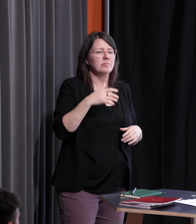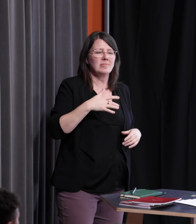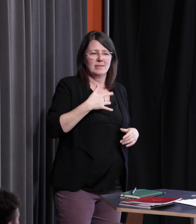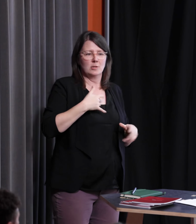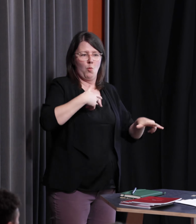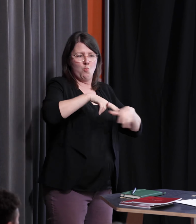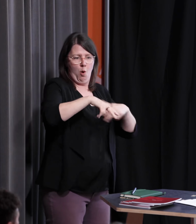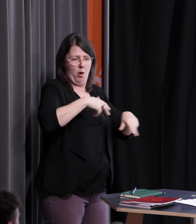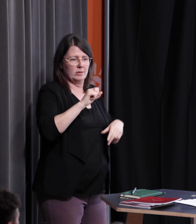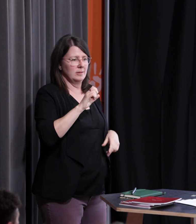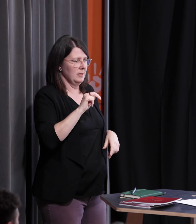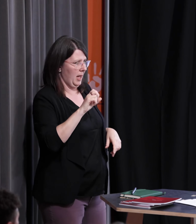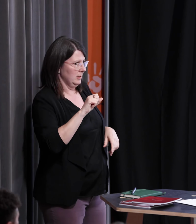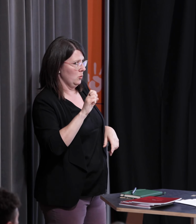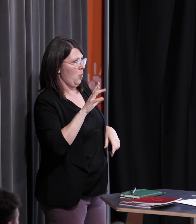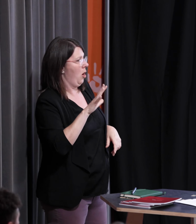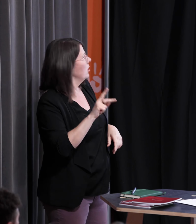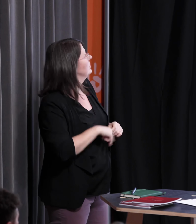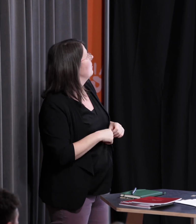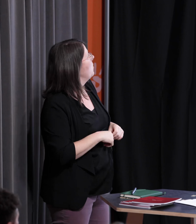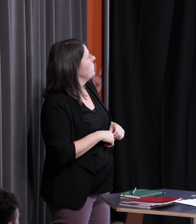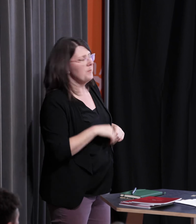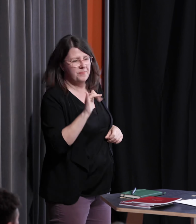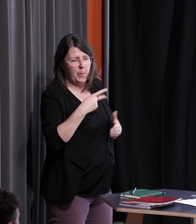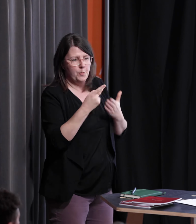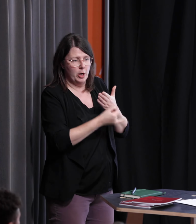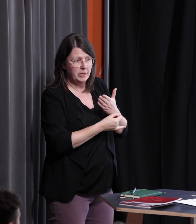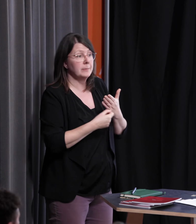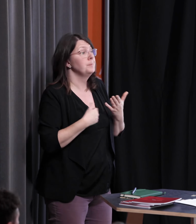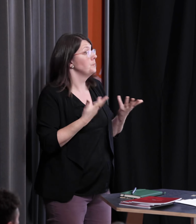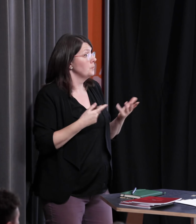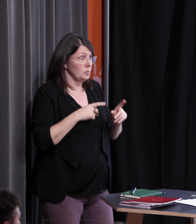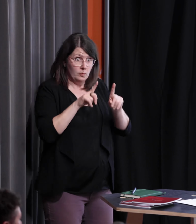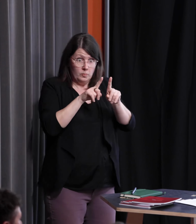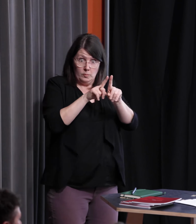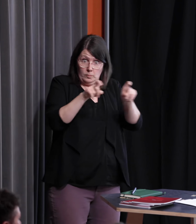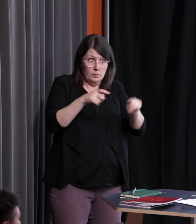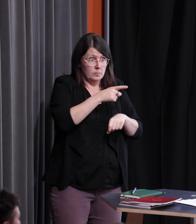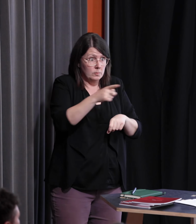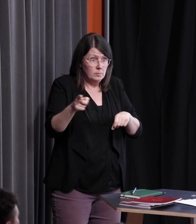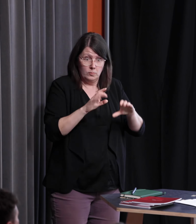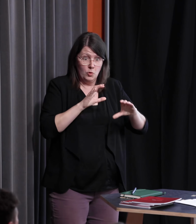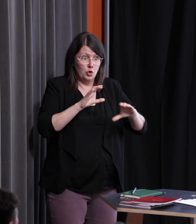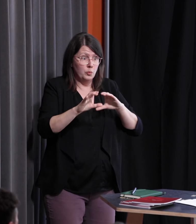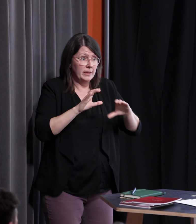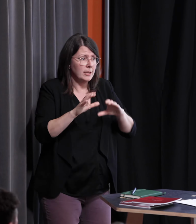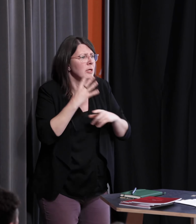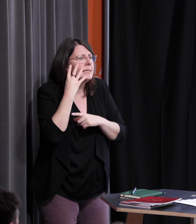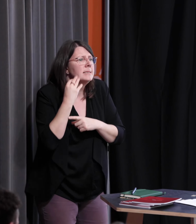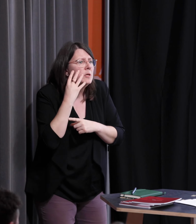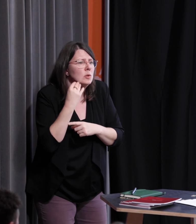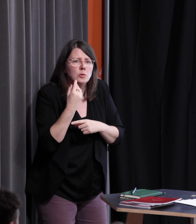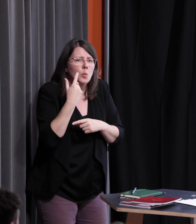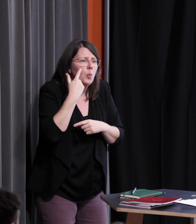So again, my question that I've been asking is, what is your sensory experience communicating? Again, these are a few examples that